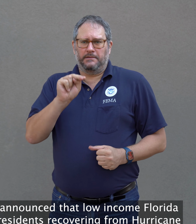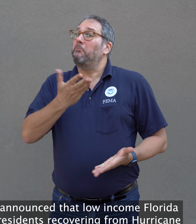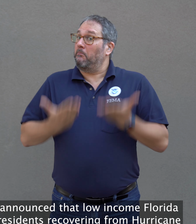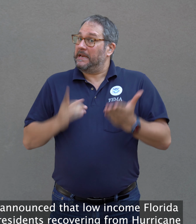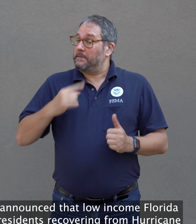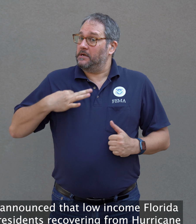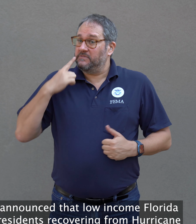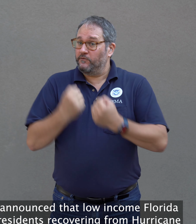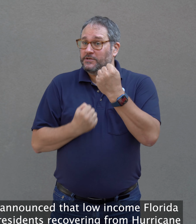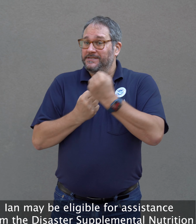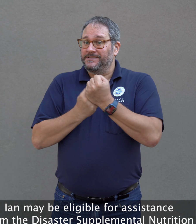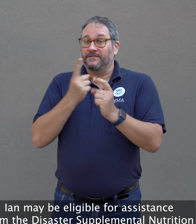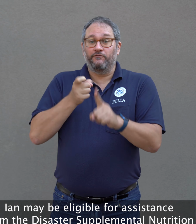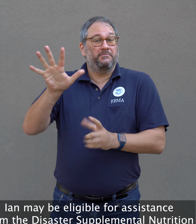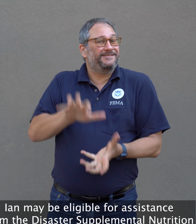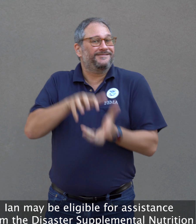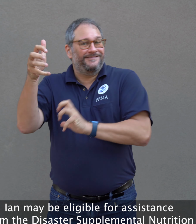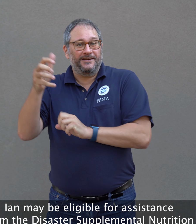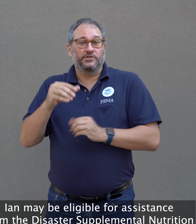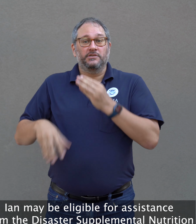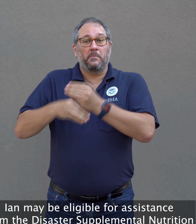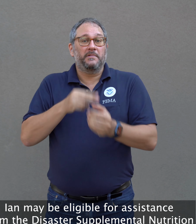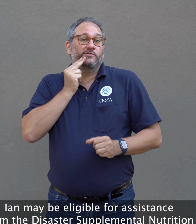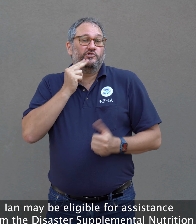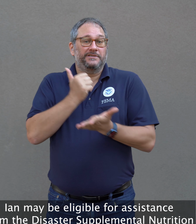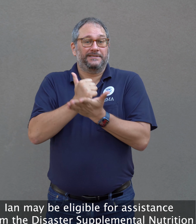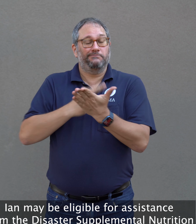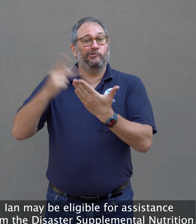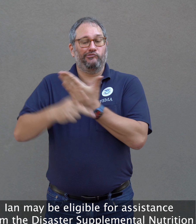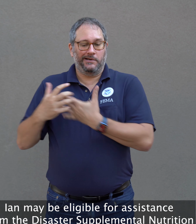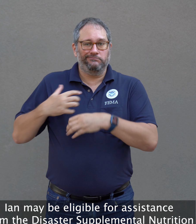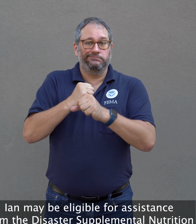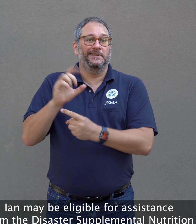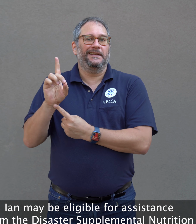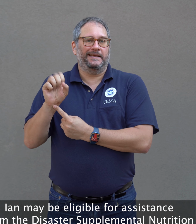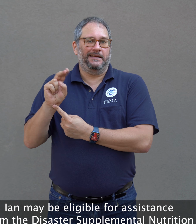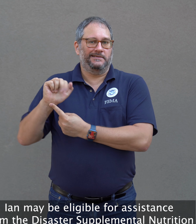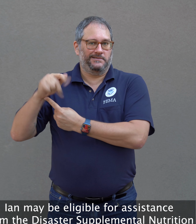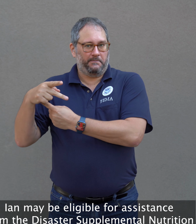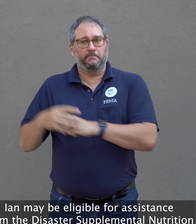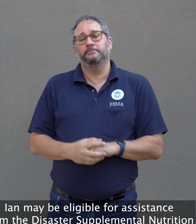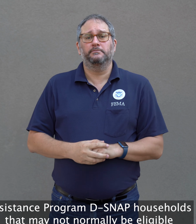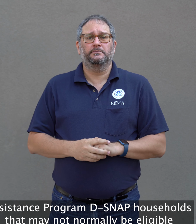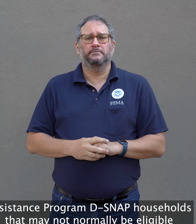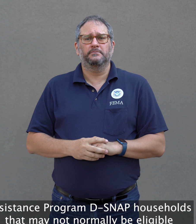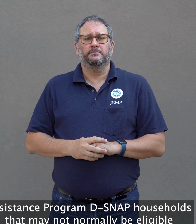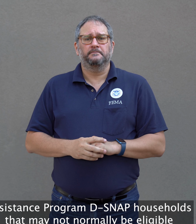recovering from Hurricane Ian may be eligible for assistance from the Disaster Supplemental Nutrition Assistance Program